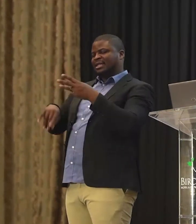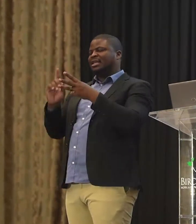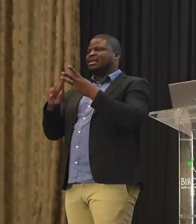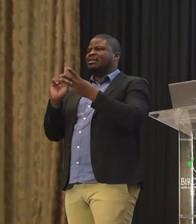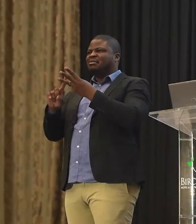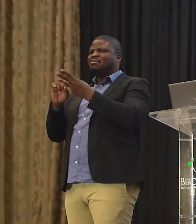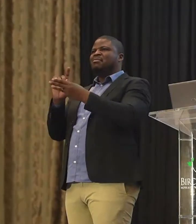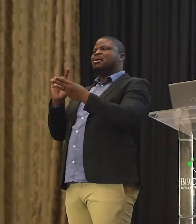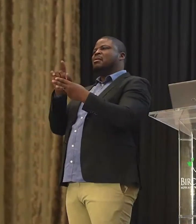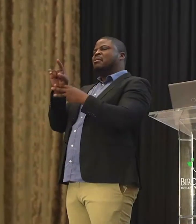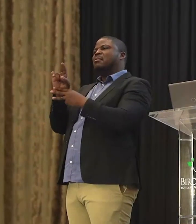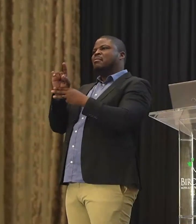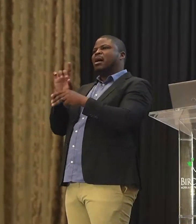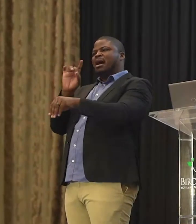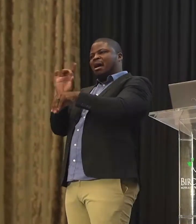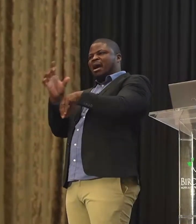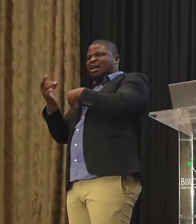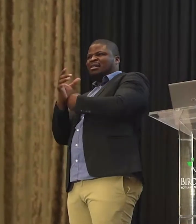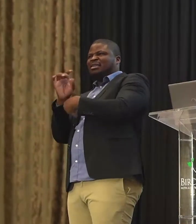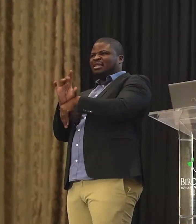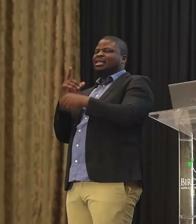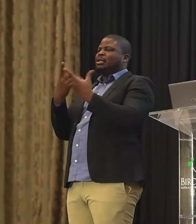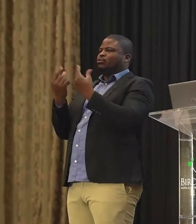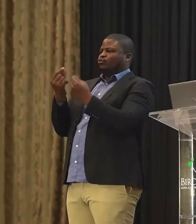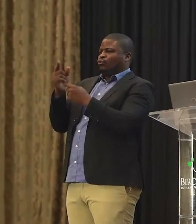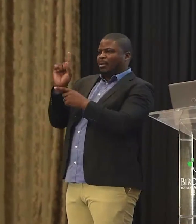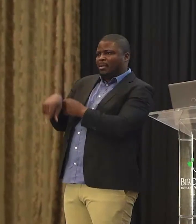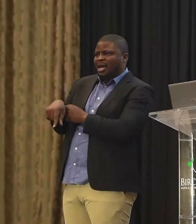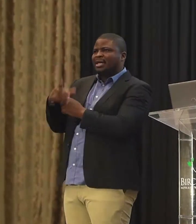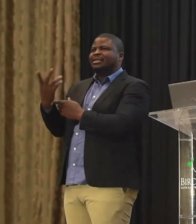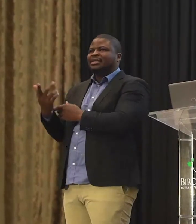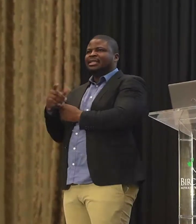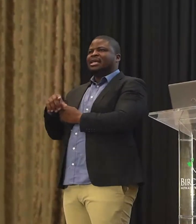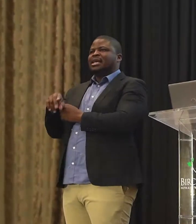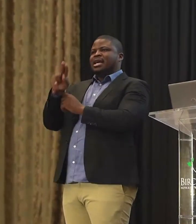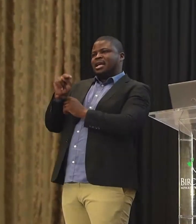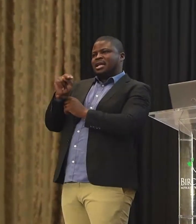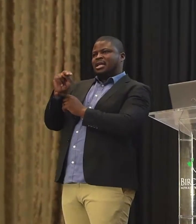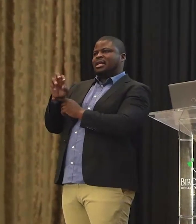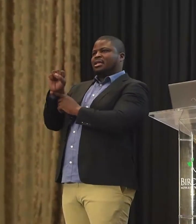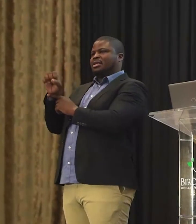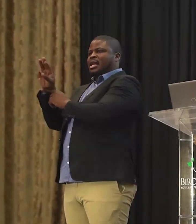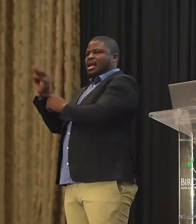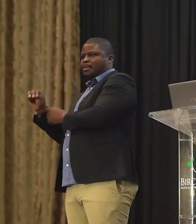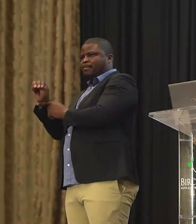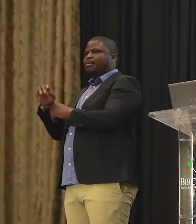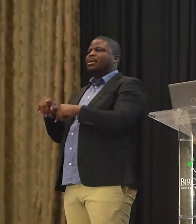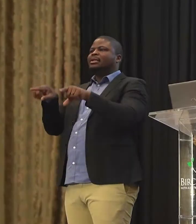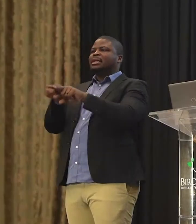to structure and provide services according to the needs of the MSM as well as the TG community.